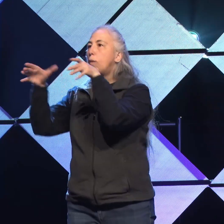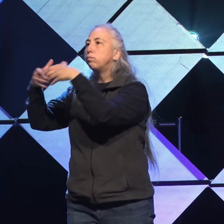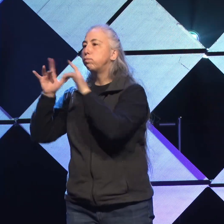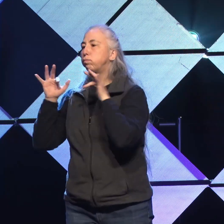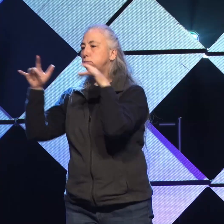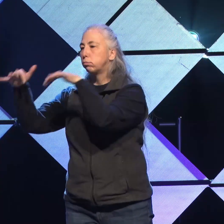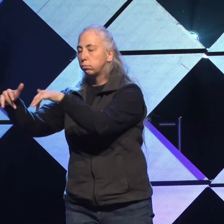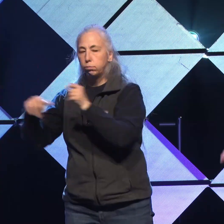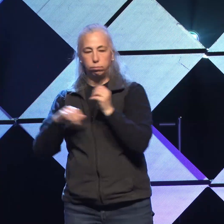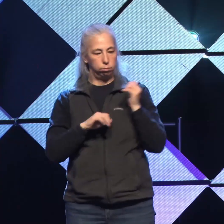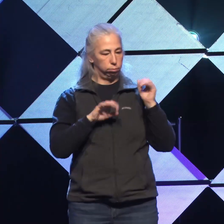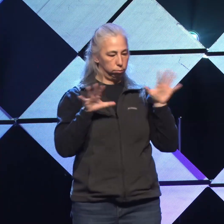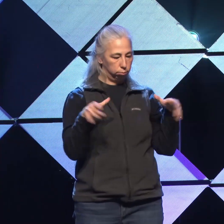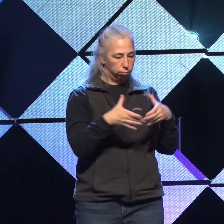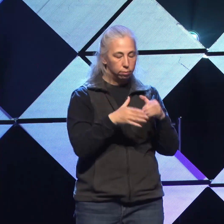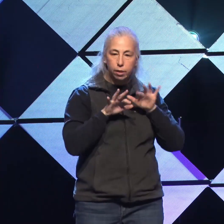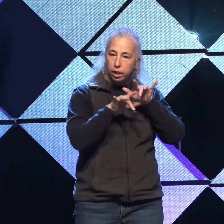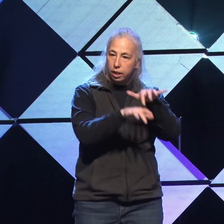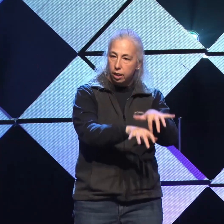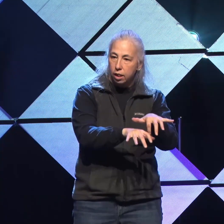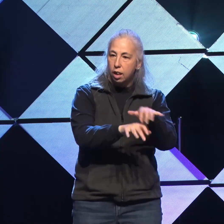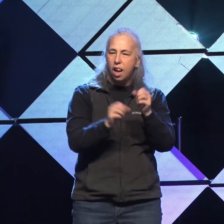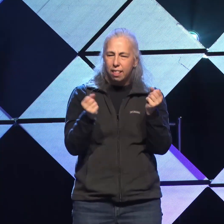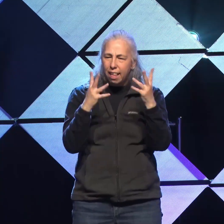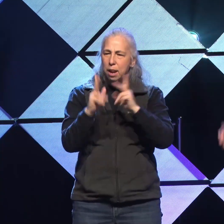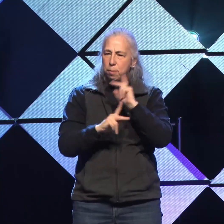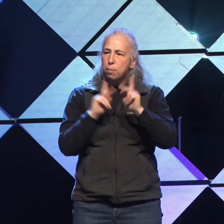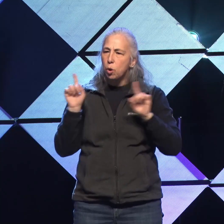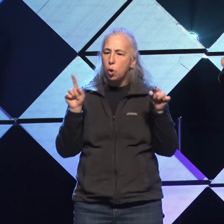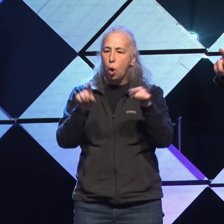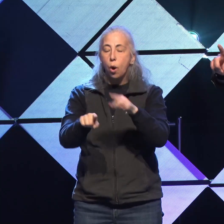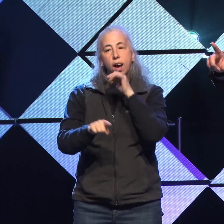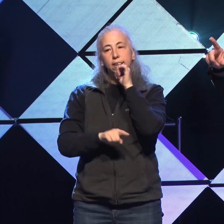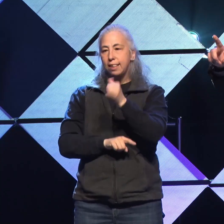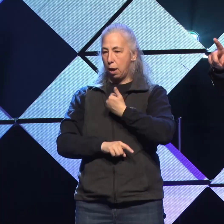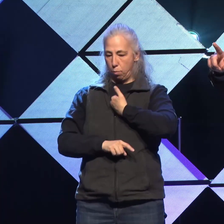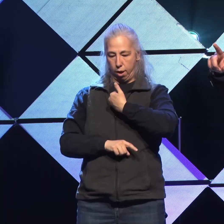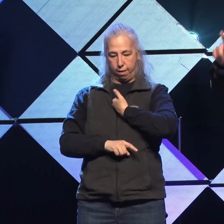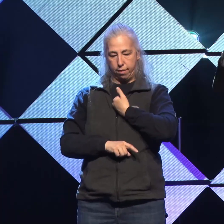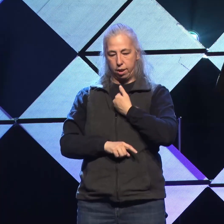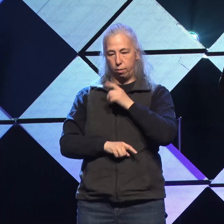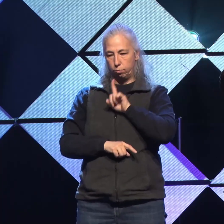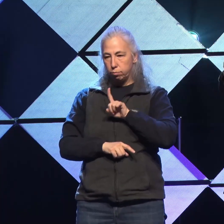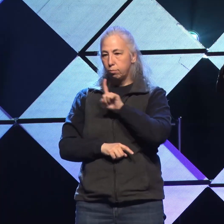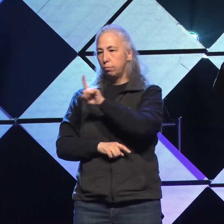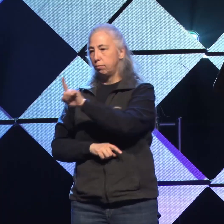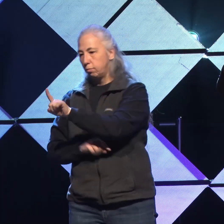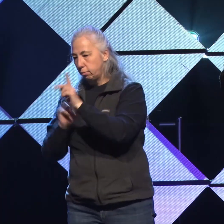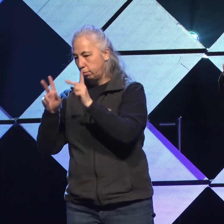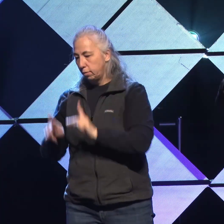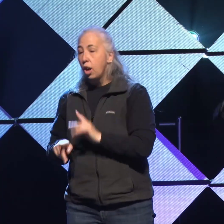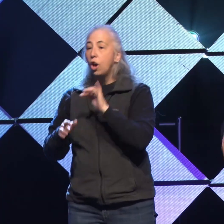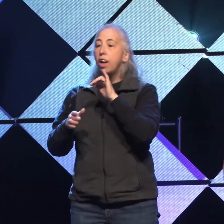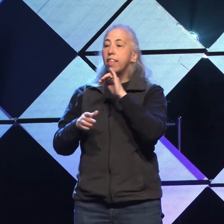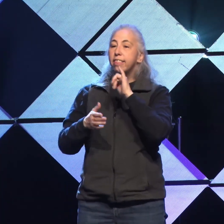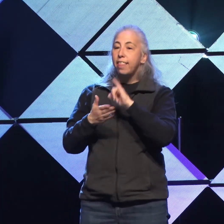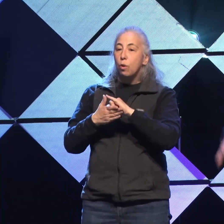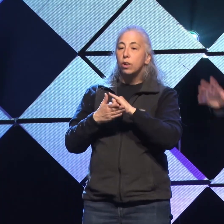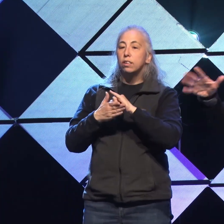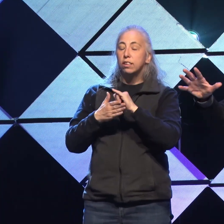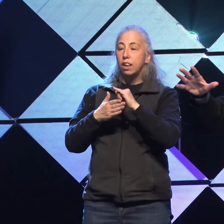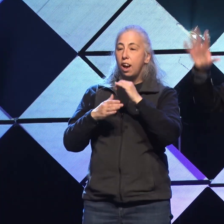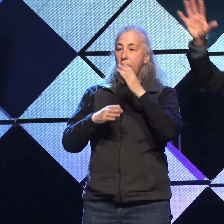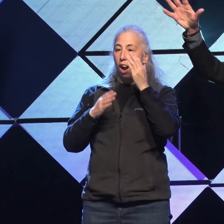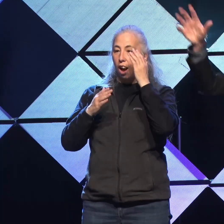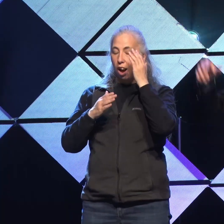people were there. That was not a private, personal experience. It was a public thing, a public service.